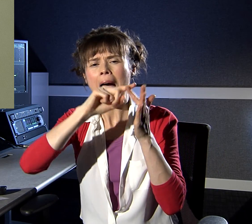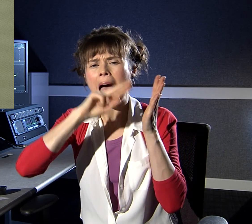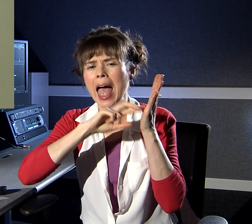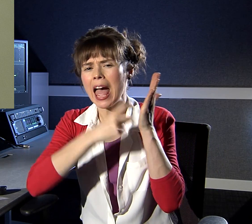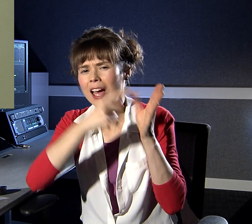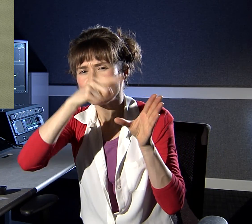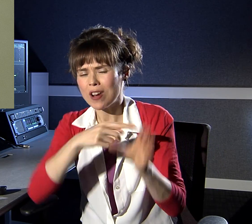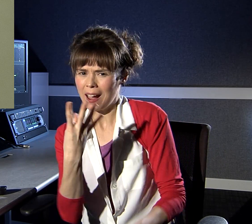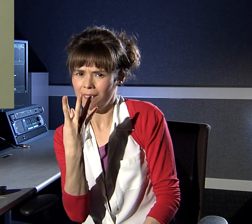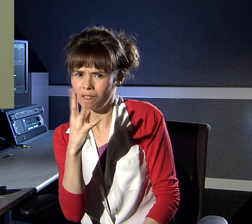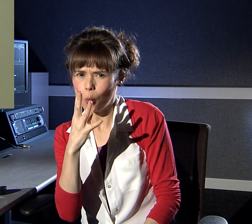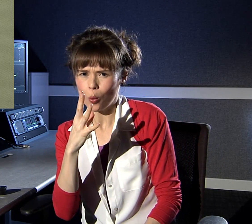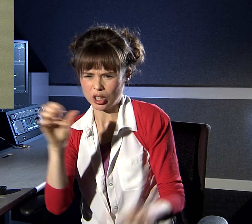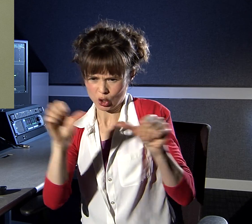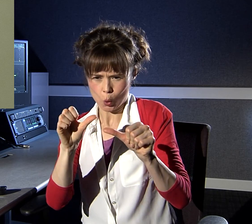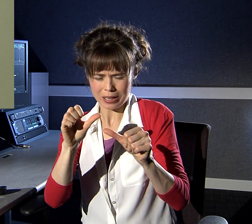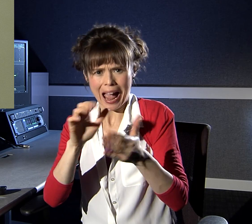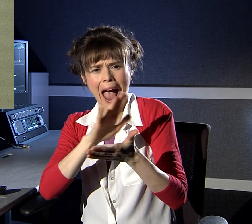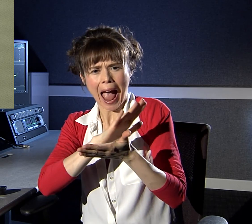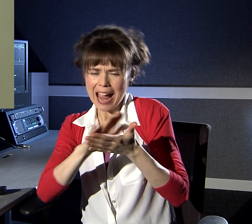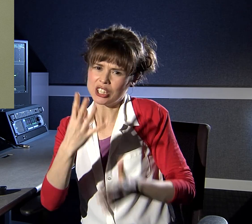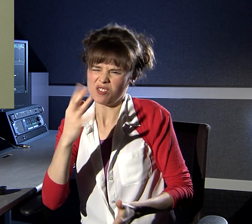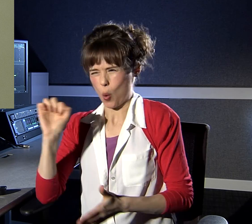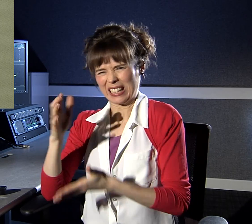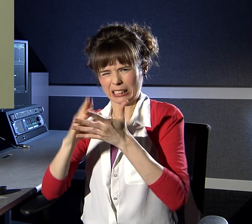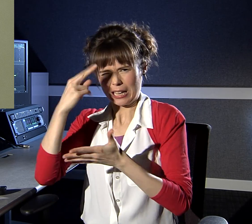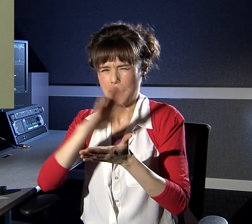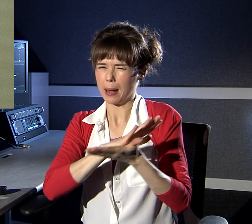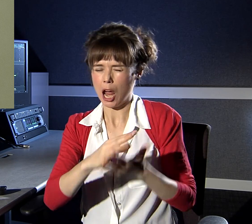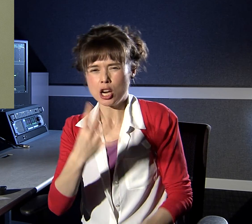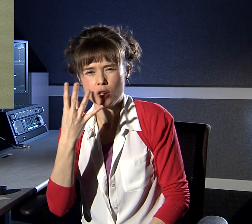Now, this man is King Henry IV, and his sign name is like this.